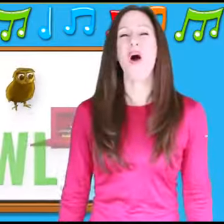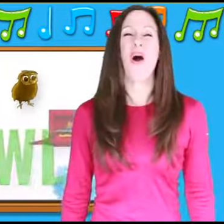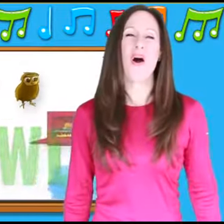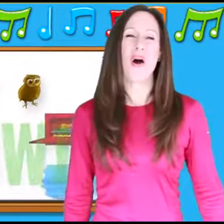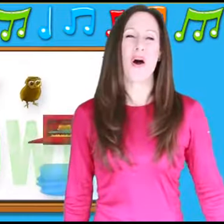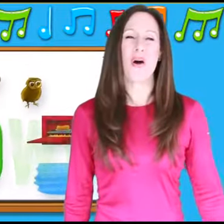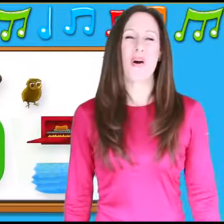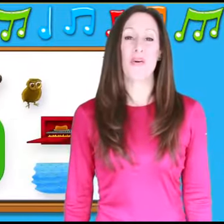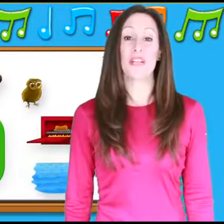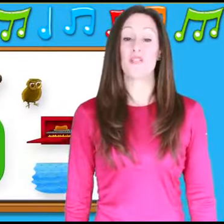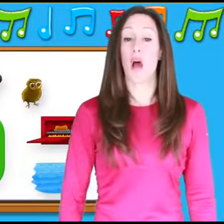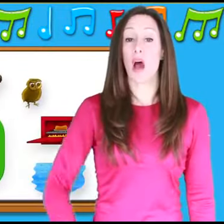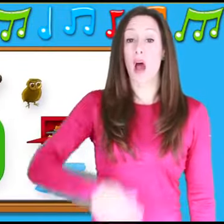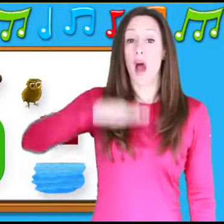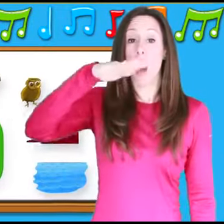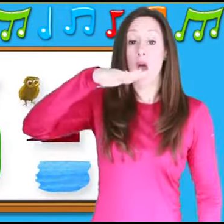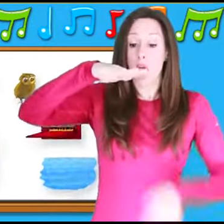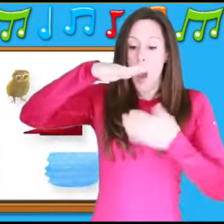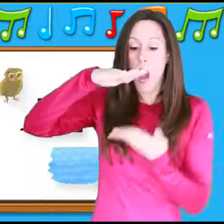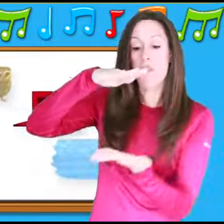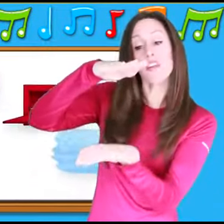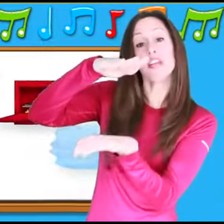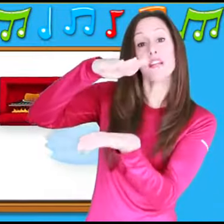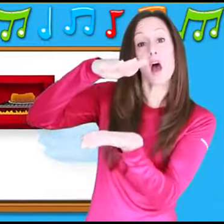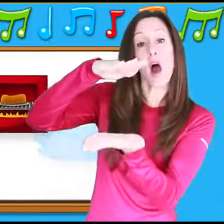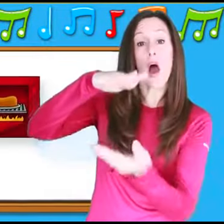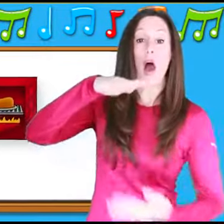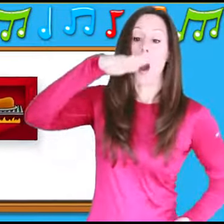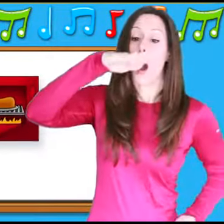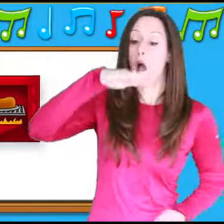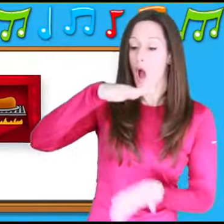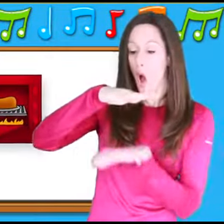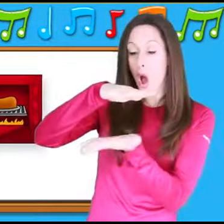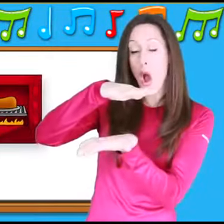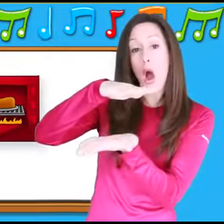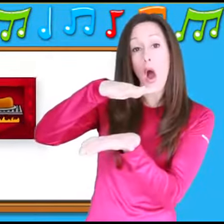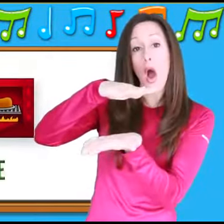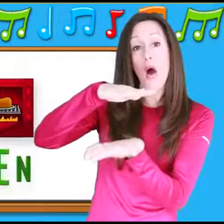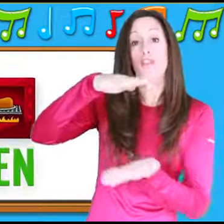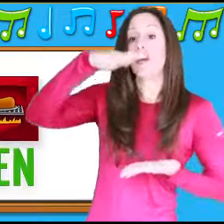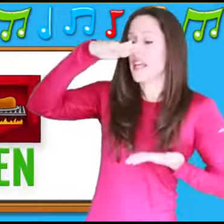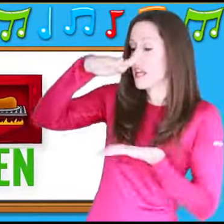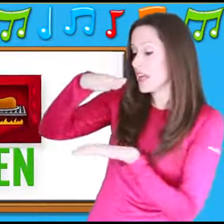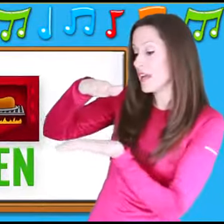is for O, O, O, Fin O, O, O, Fin